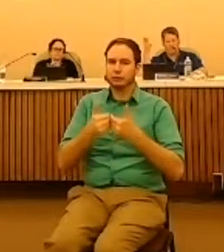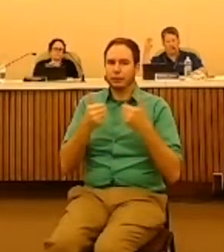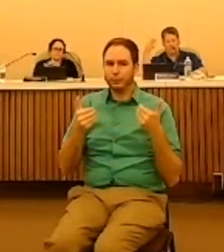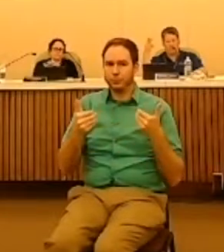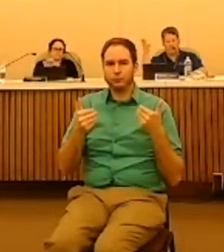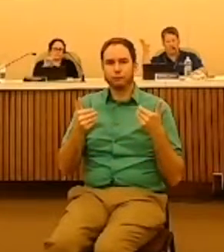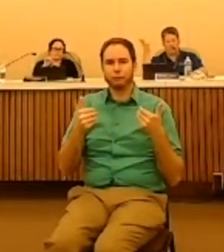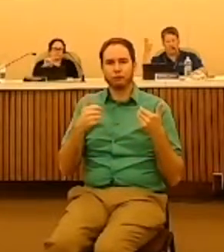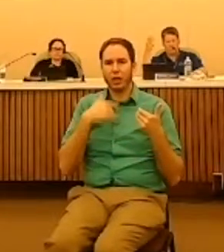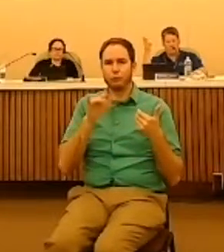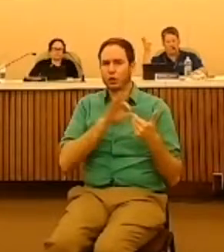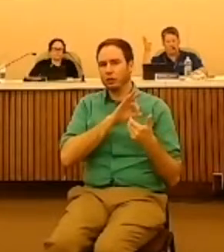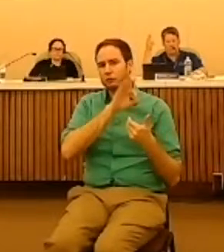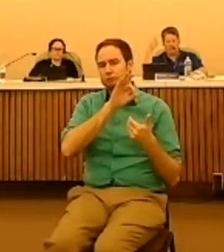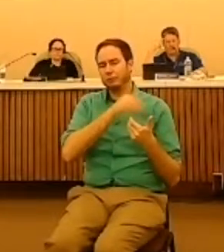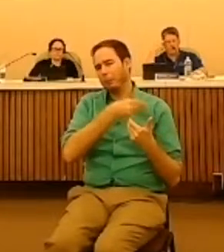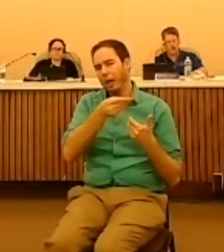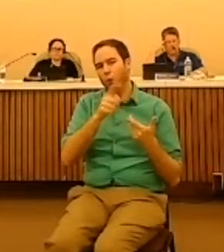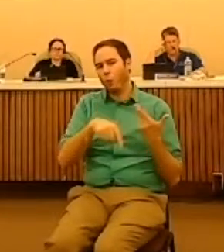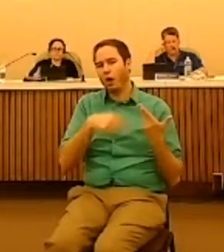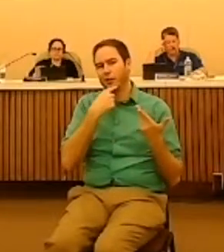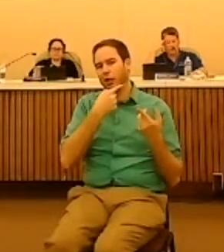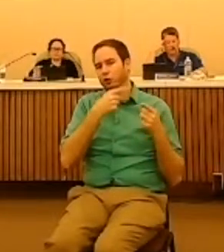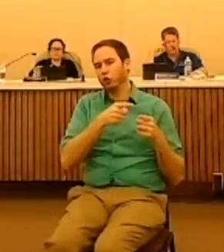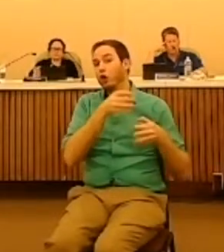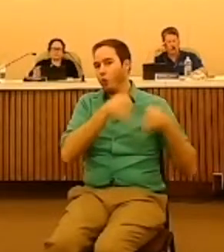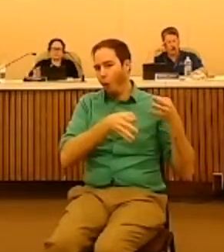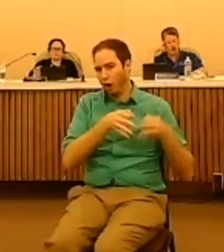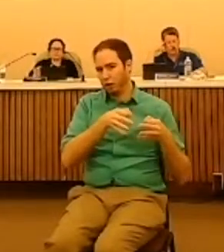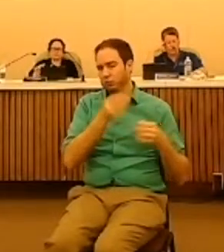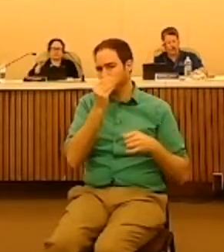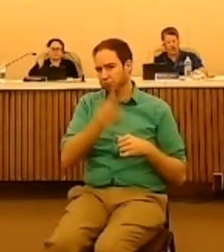I'm relaying essentially what was said in court.